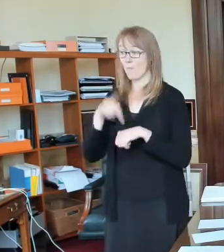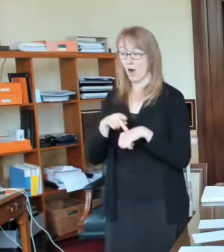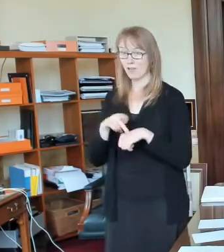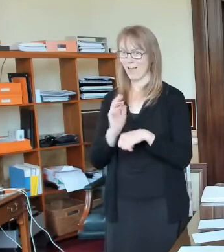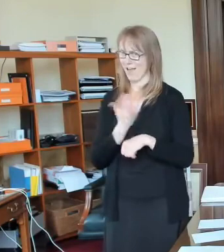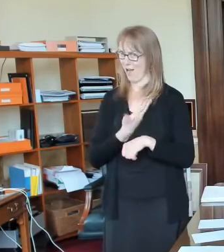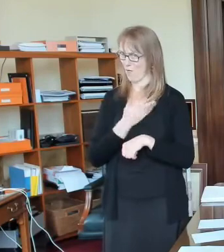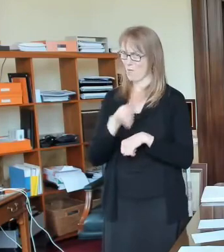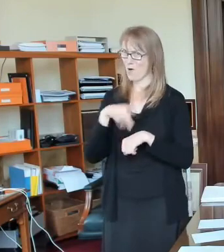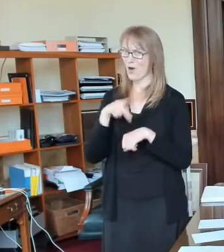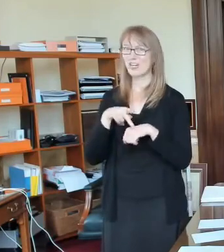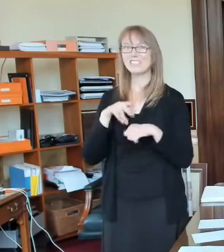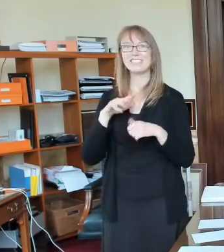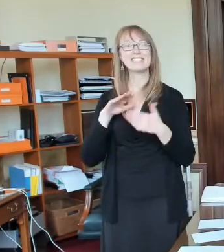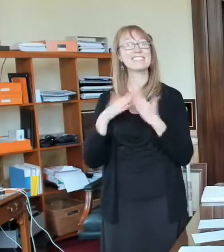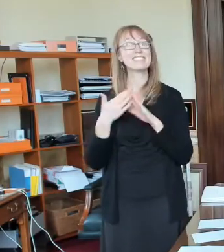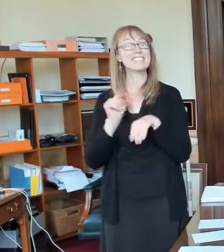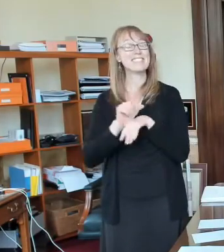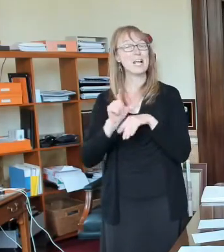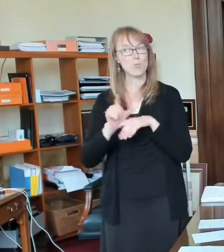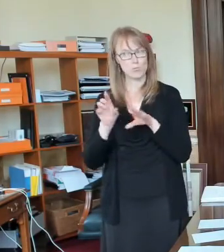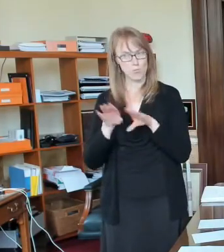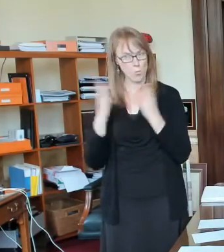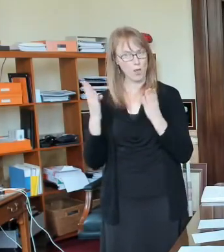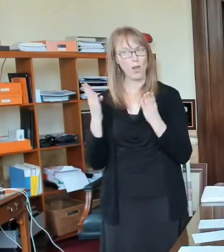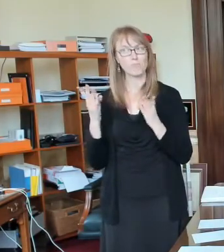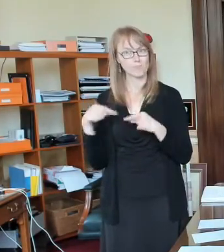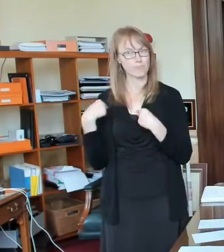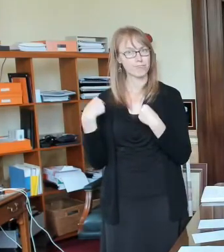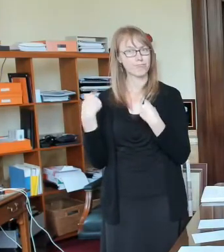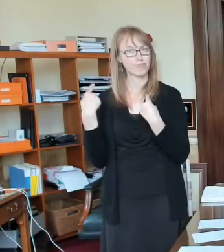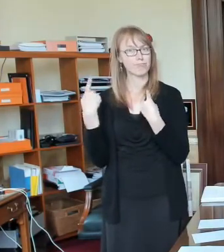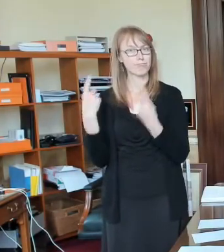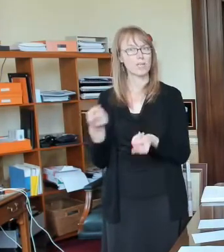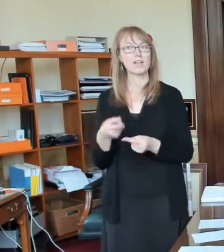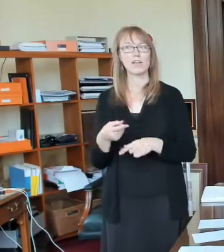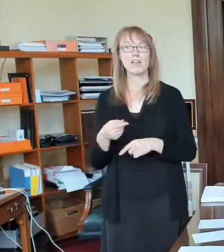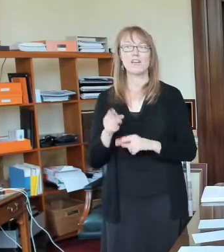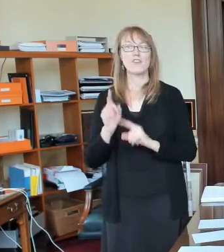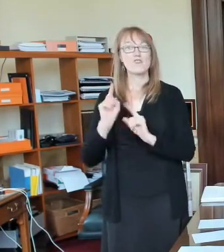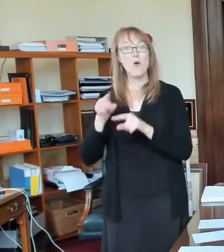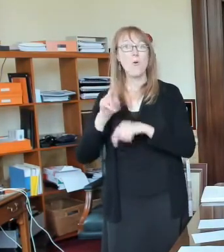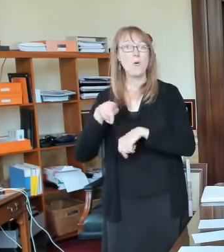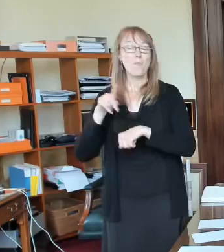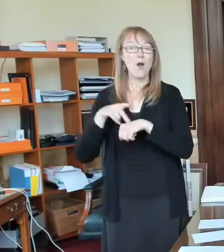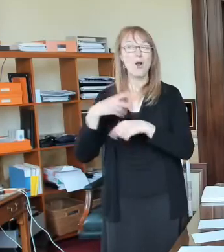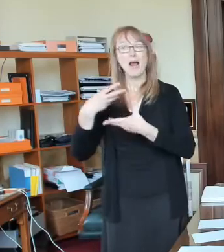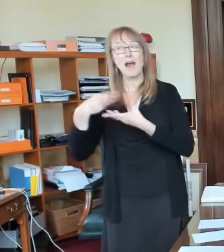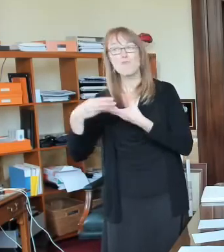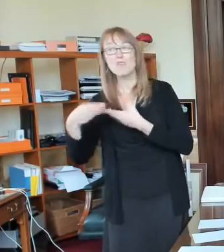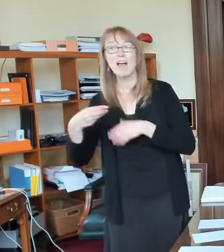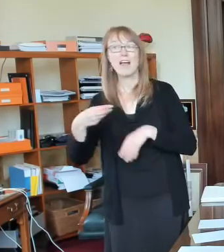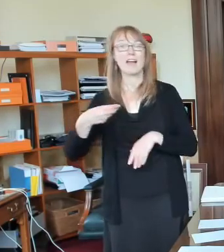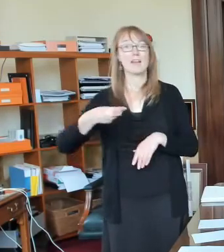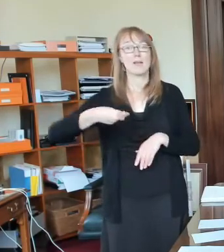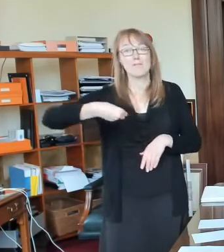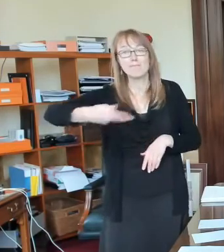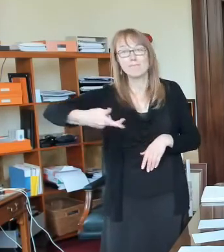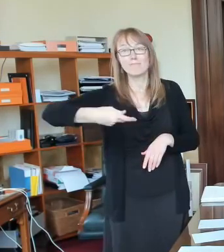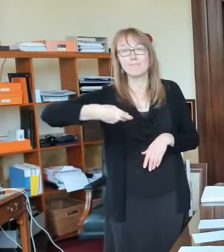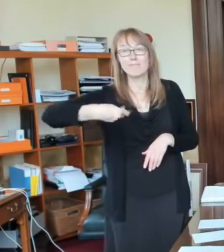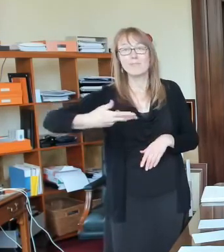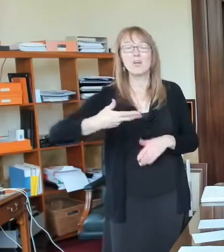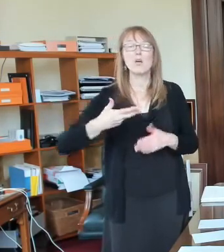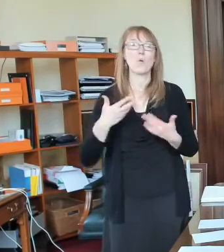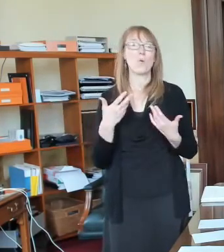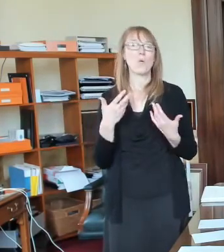time. So take a Frisbee or something and go out and run around in the park. I